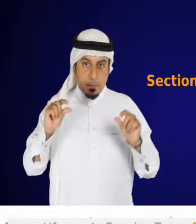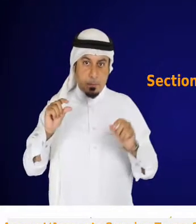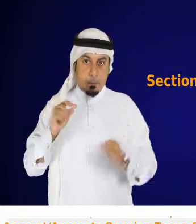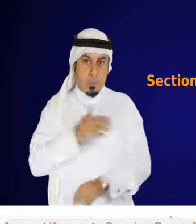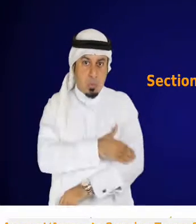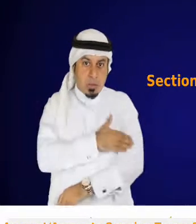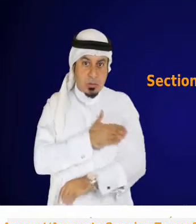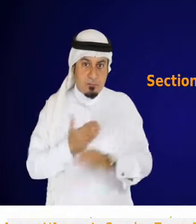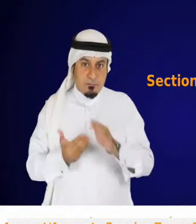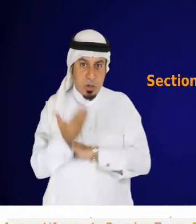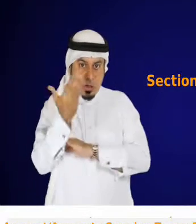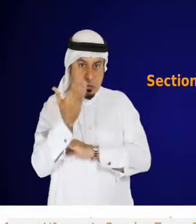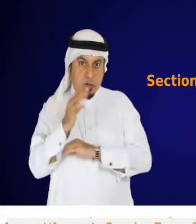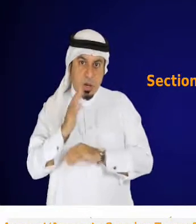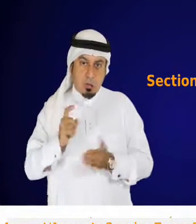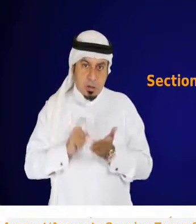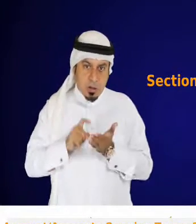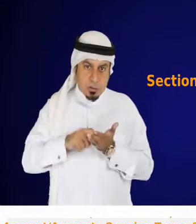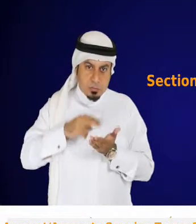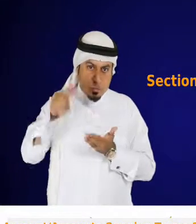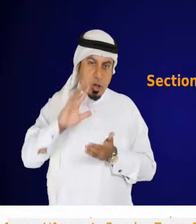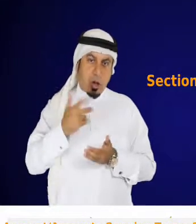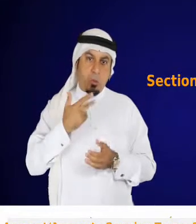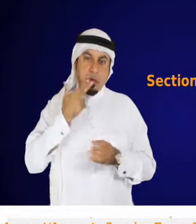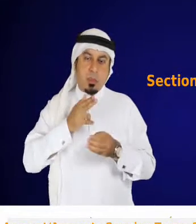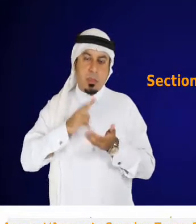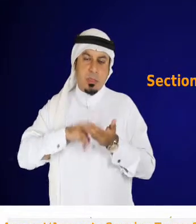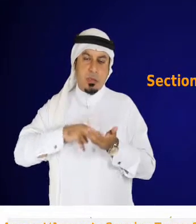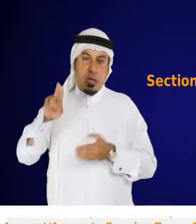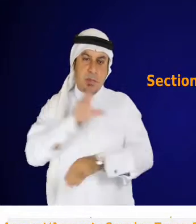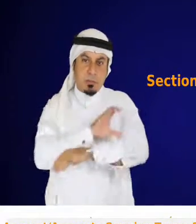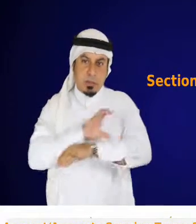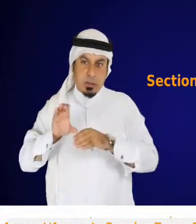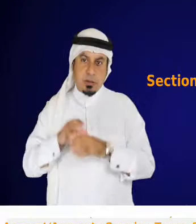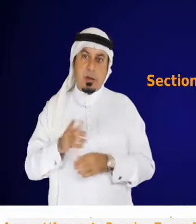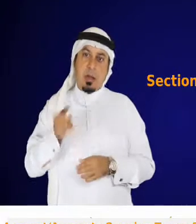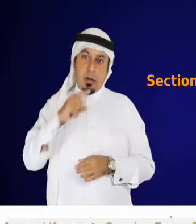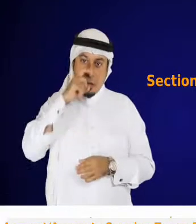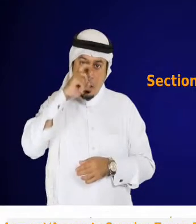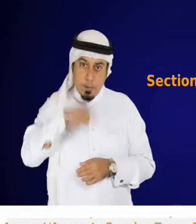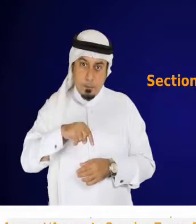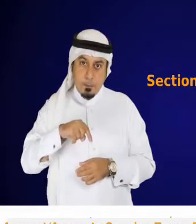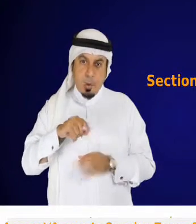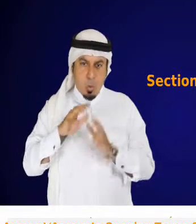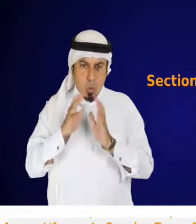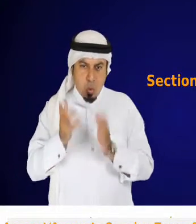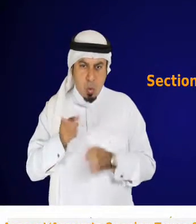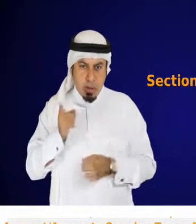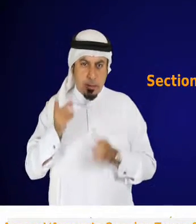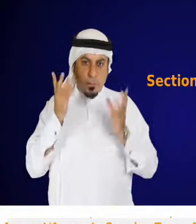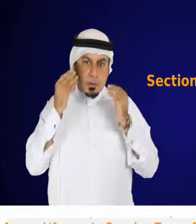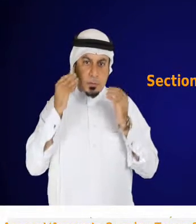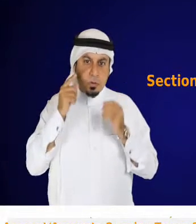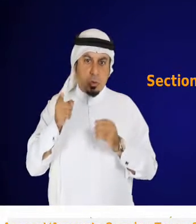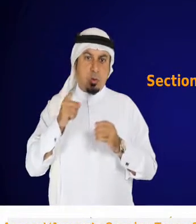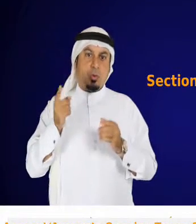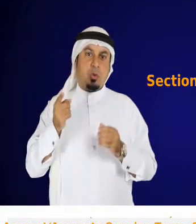instructions may have been erroneous or sent by mistake or modified by the way of fraudulent practice or misinterpreted or